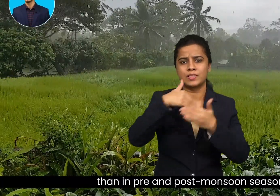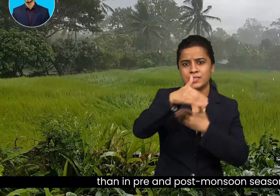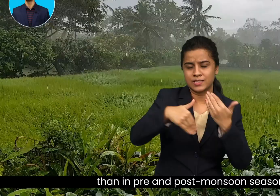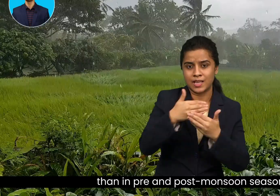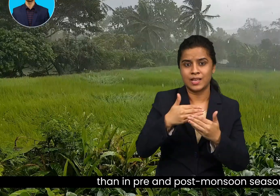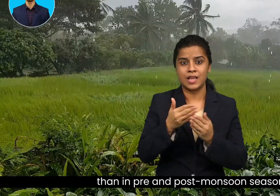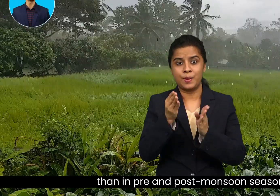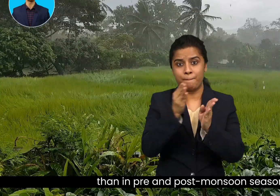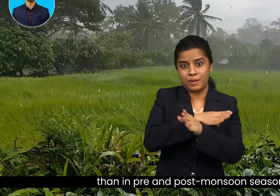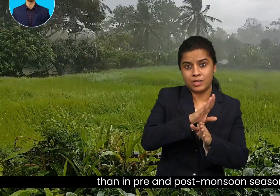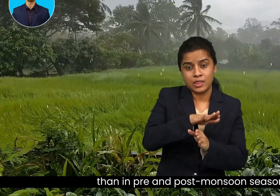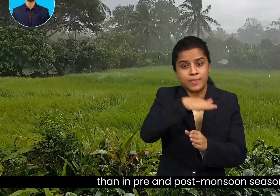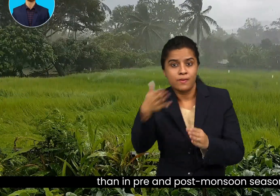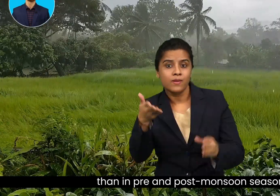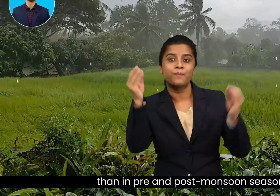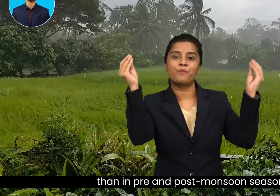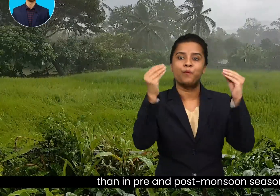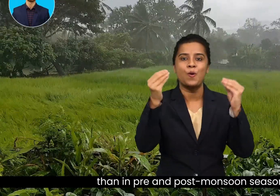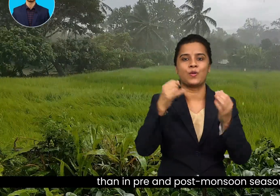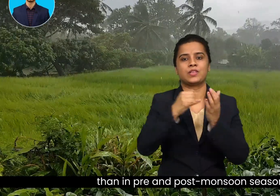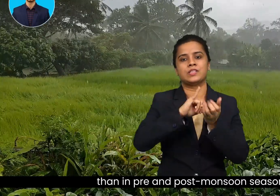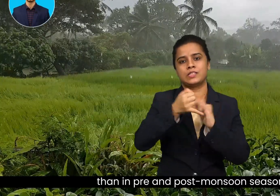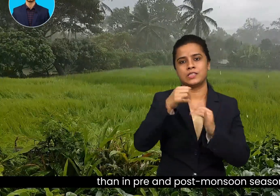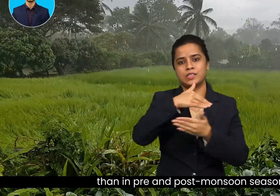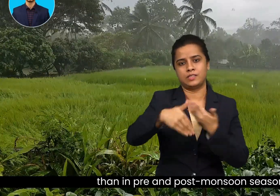pre and post monsoon seasons.